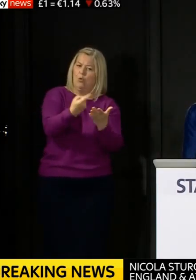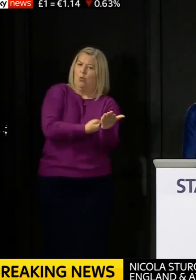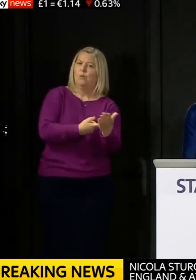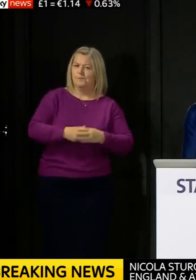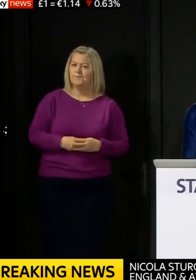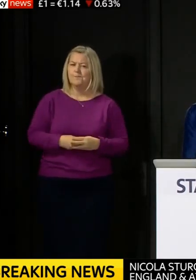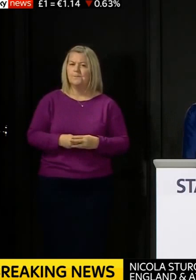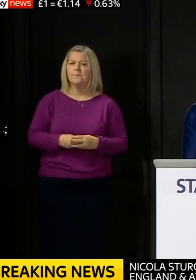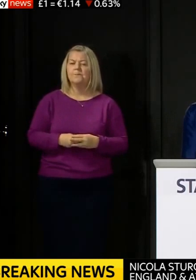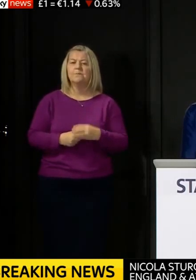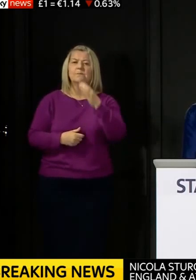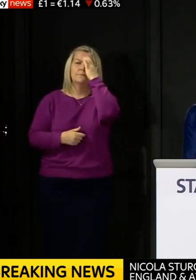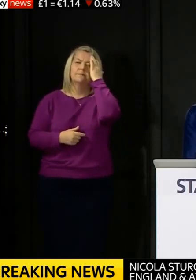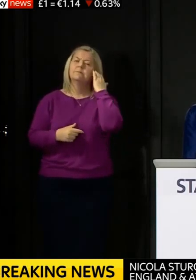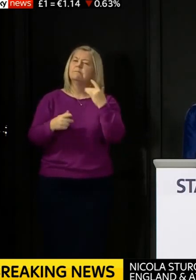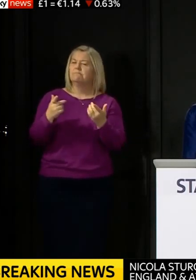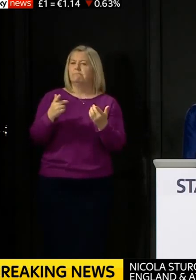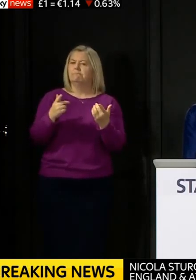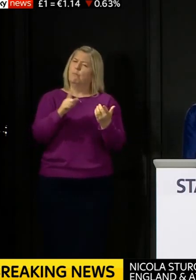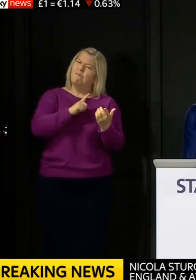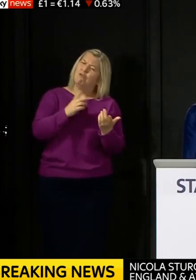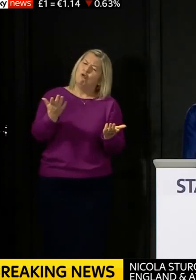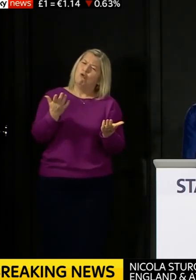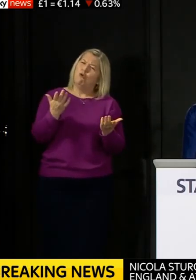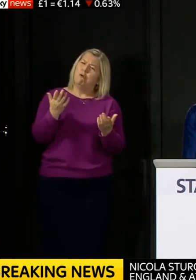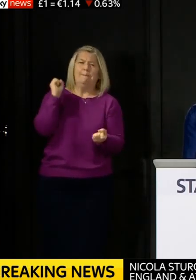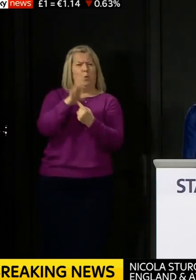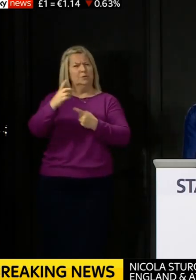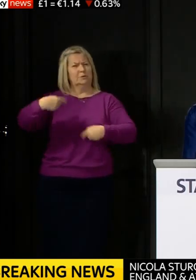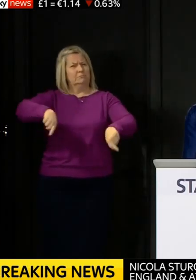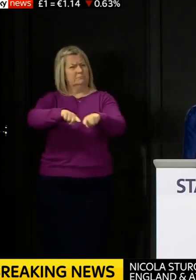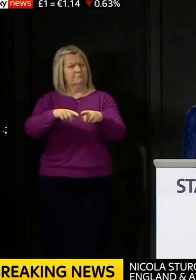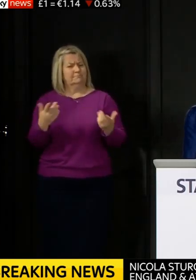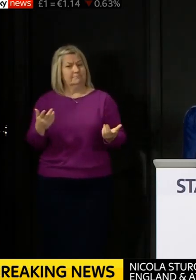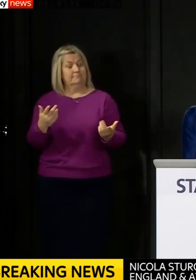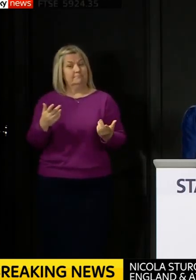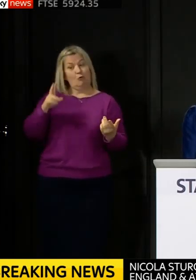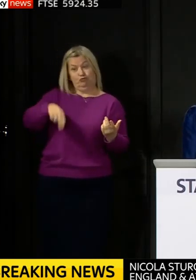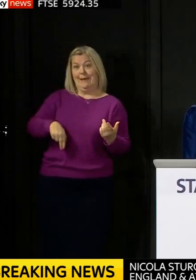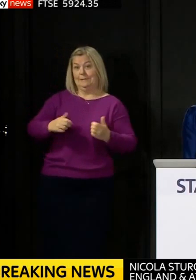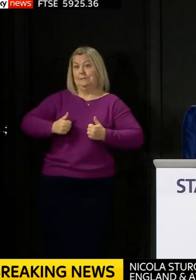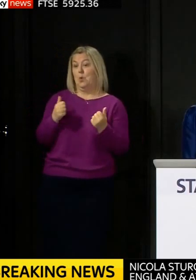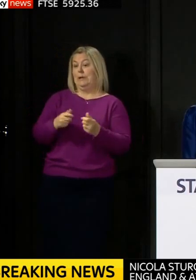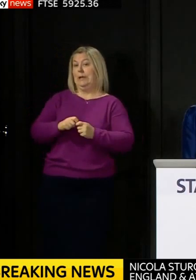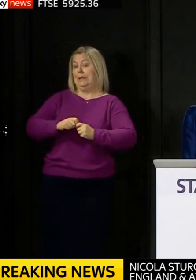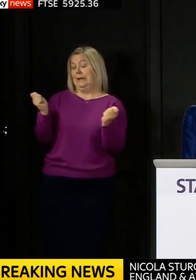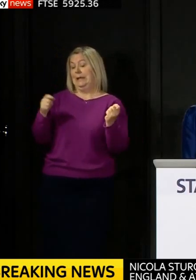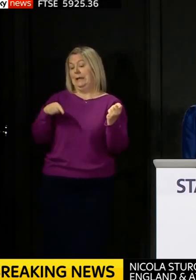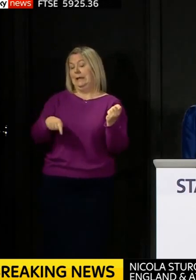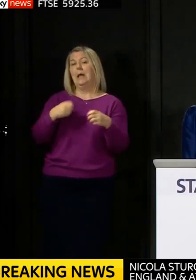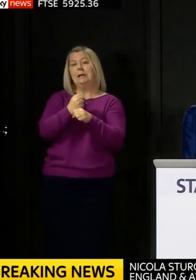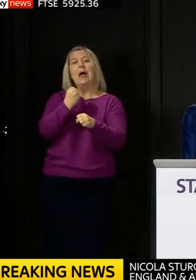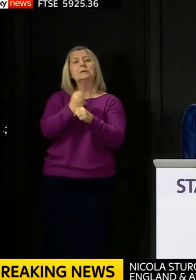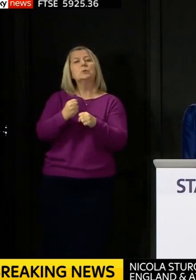let me just reflect for a moment on why this matters. I read this morning, as many of you might have done in the Glasgow